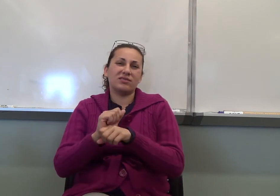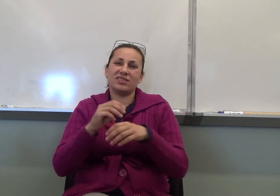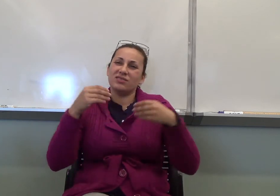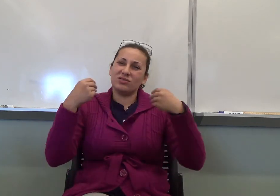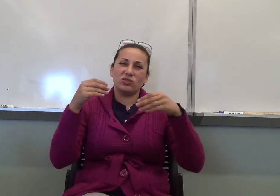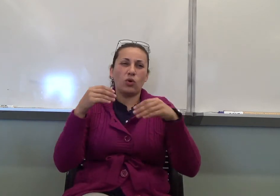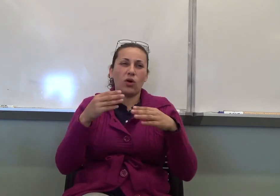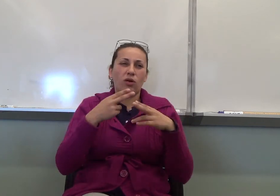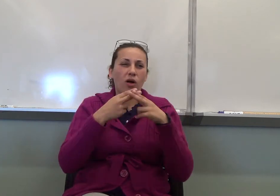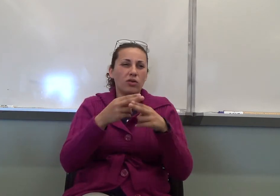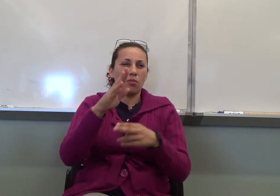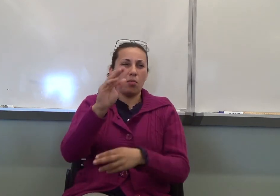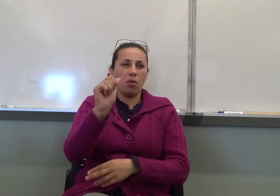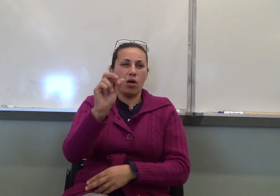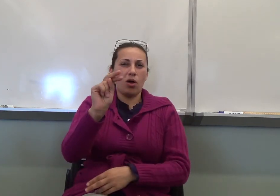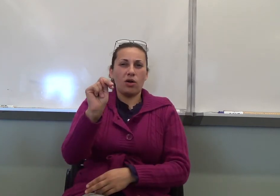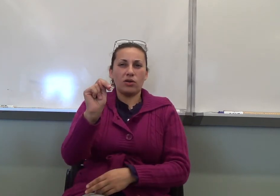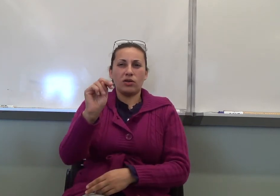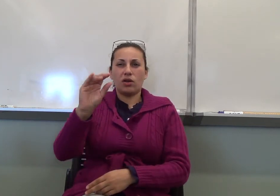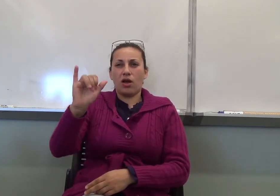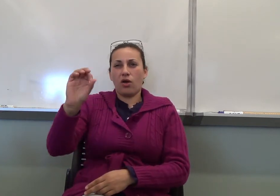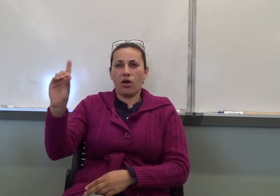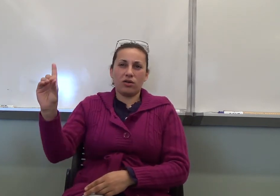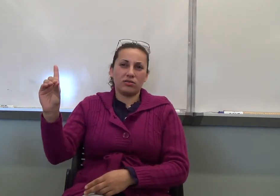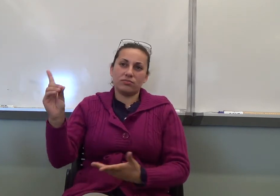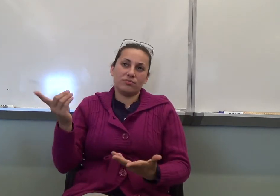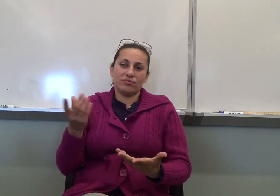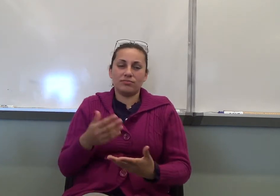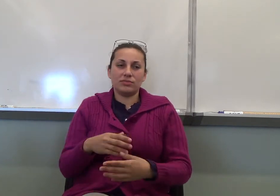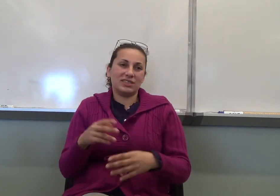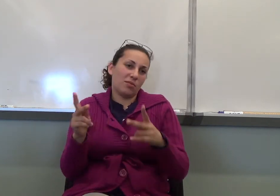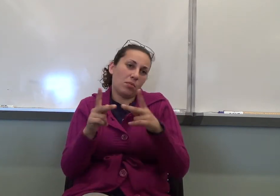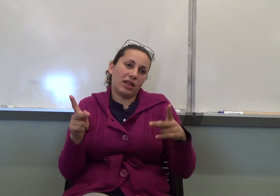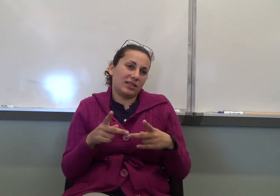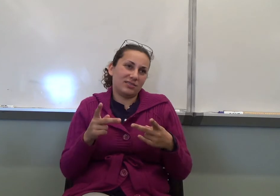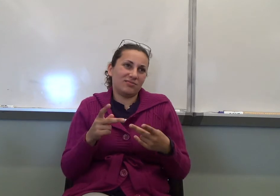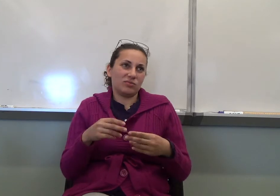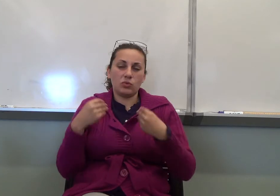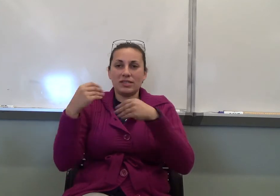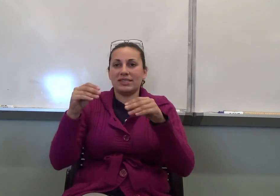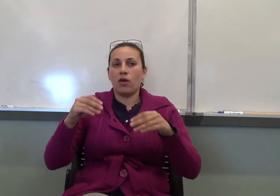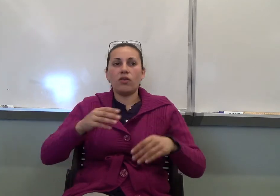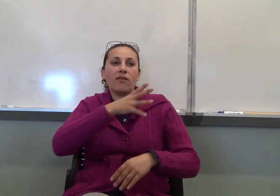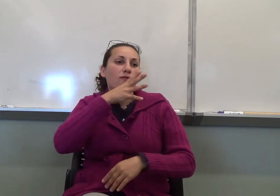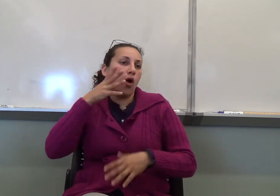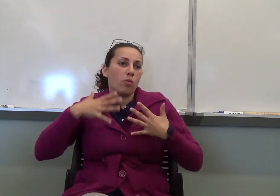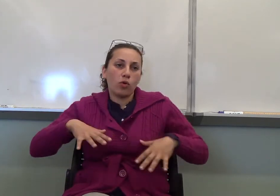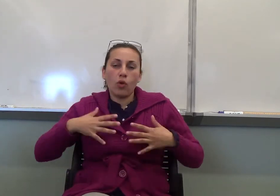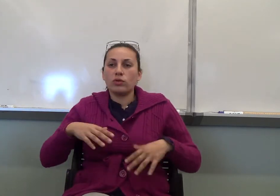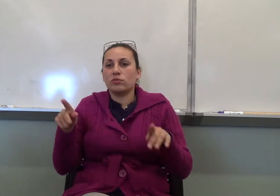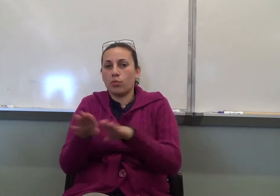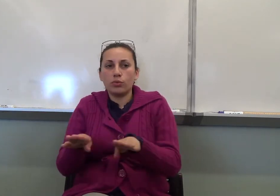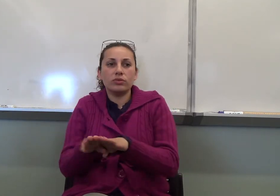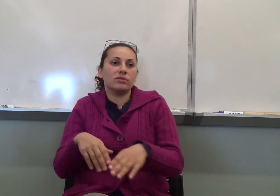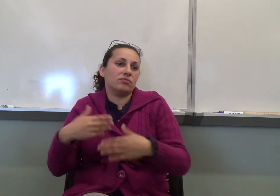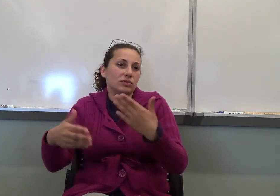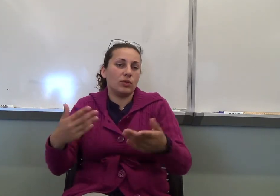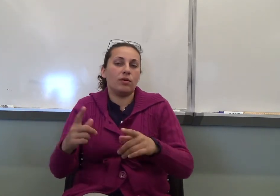All right, let's throw in some decimals and fractions. They don't change anything. Everything we've talked about is the same for all of that. minus 6.7,